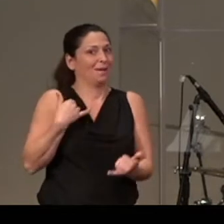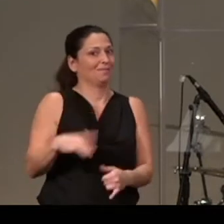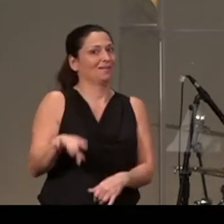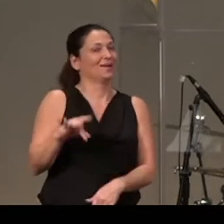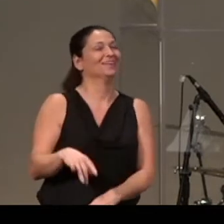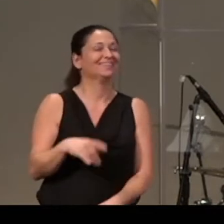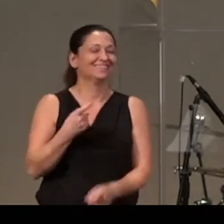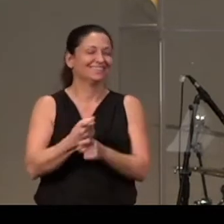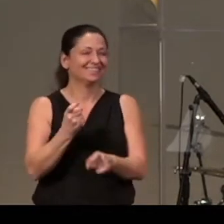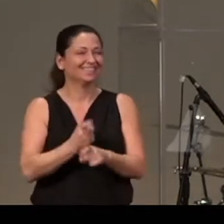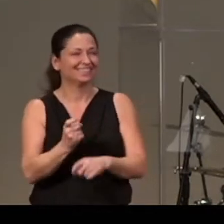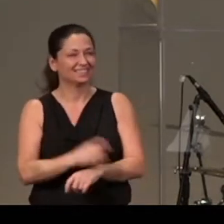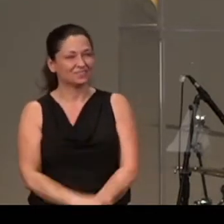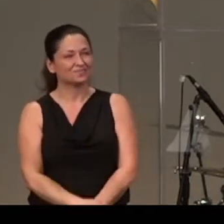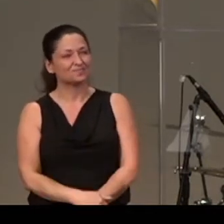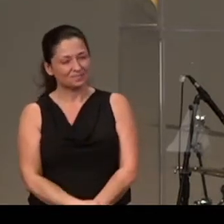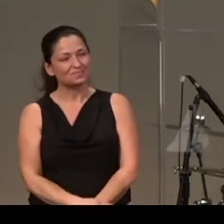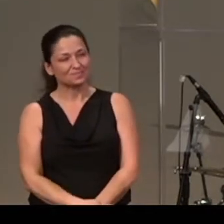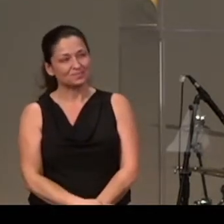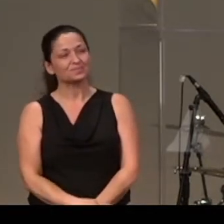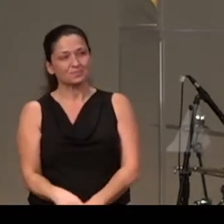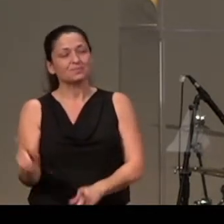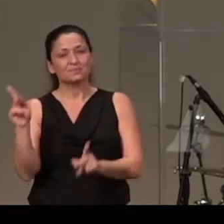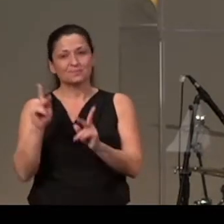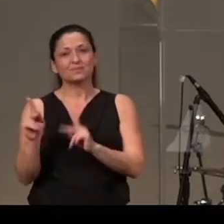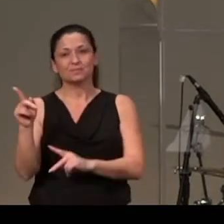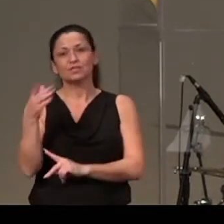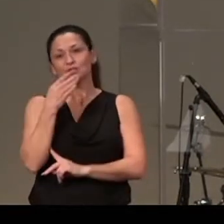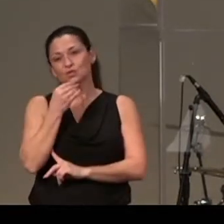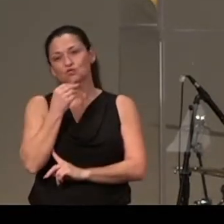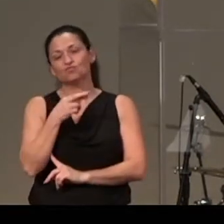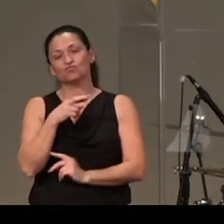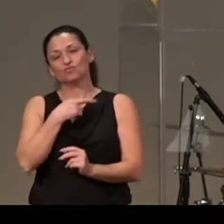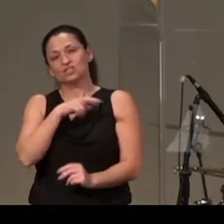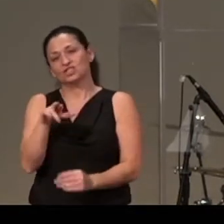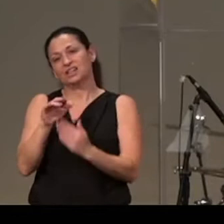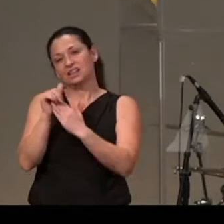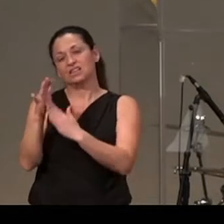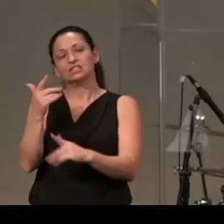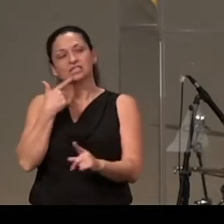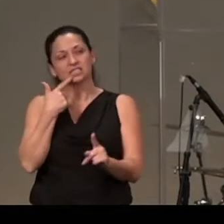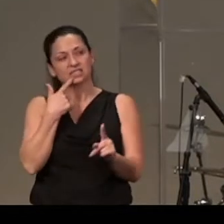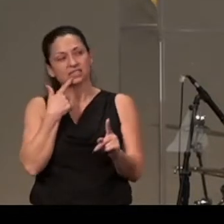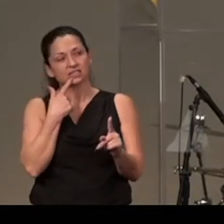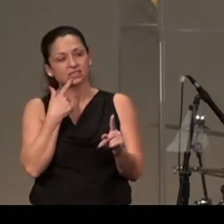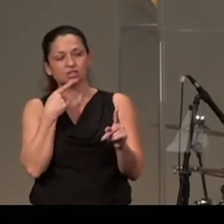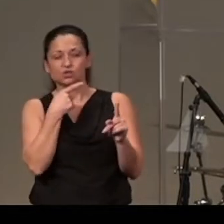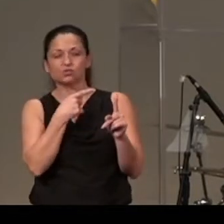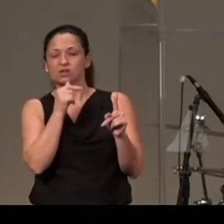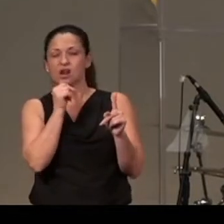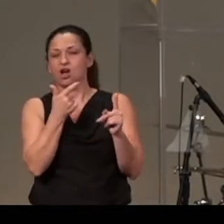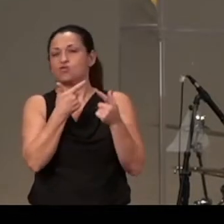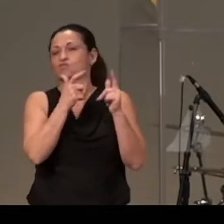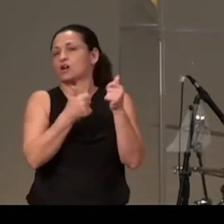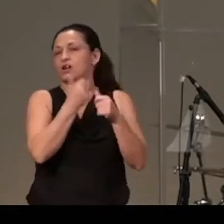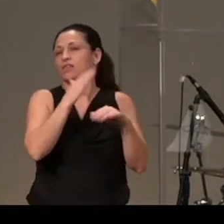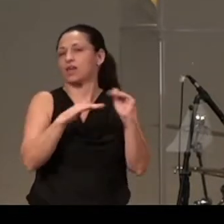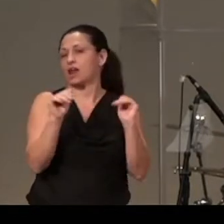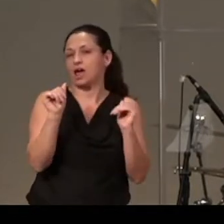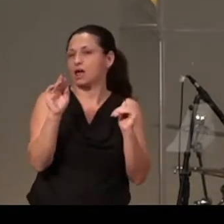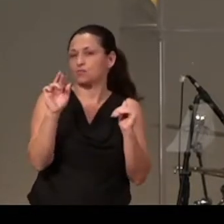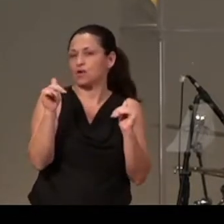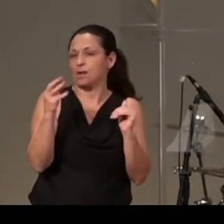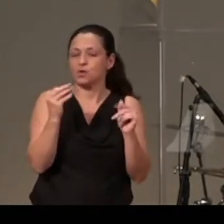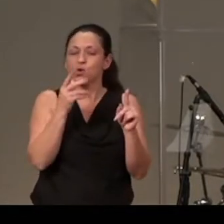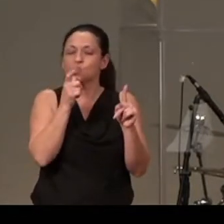Surely you're not greater than our father Abraham who died. The prophets died too. Whom do you make yourself out to be? Didn't I ask you at